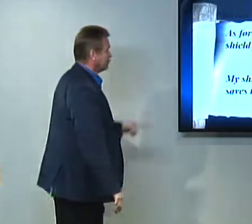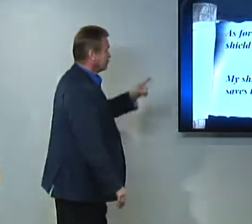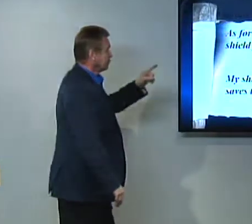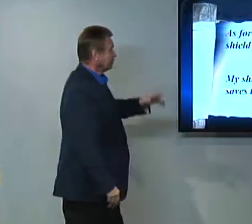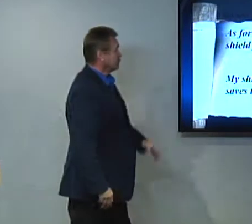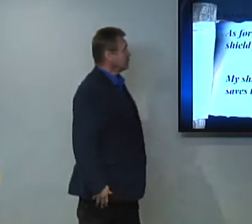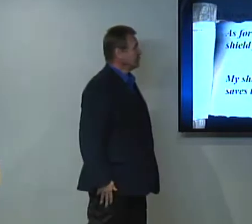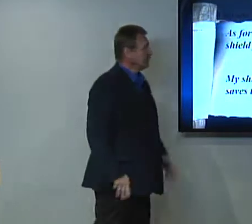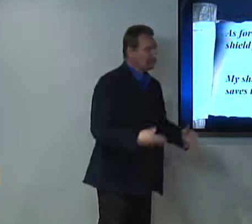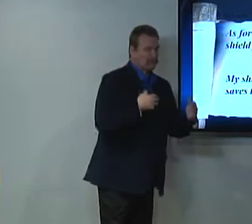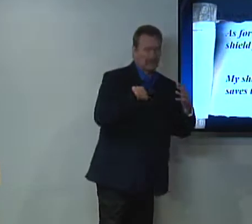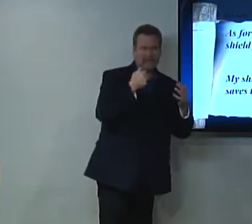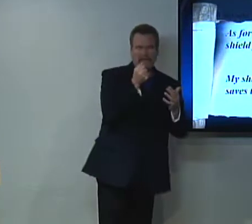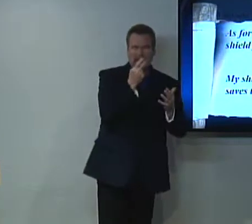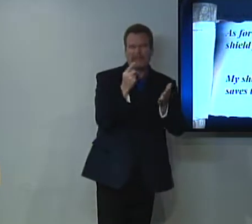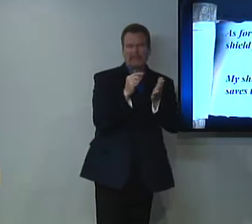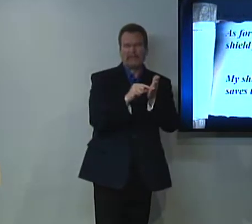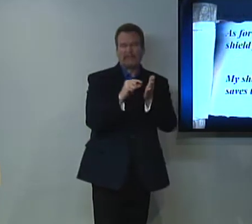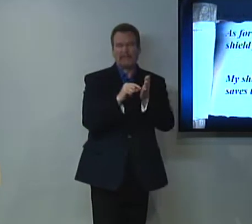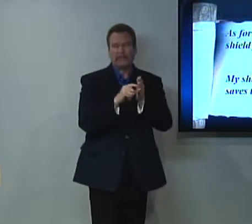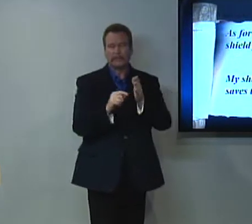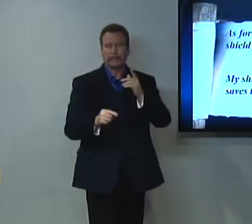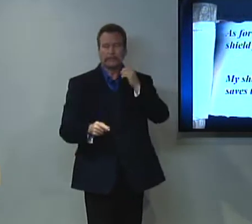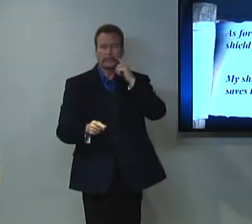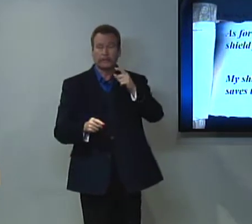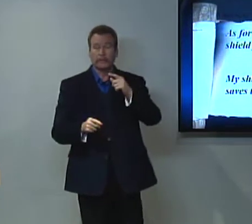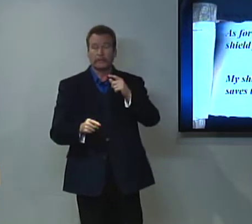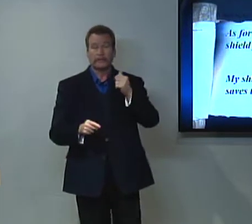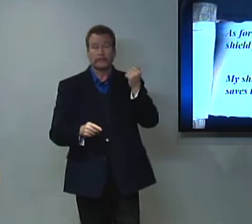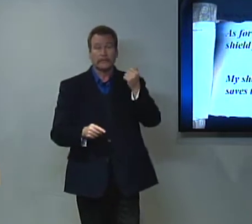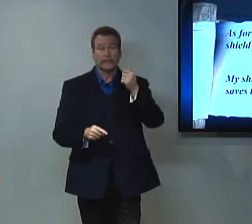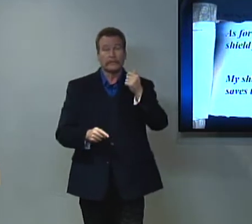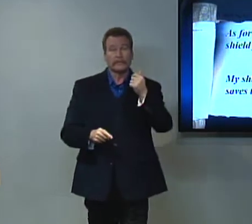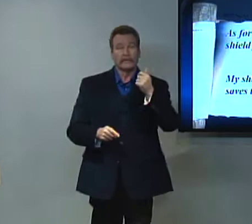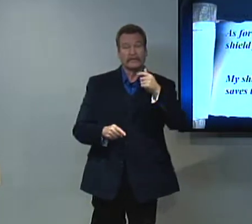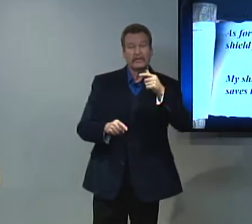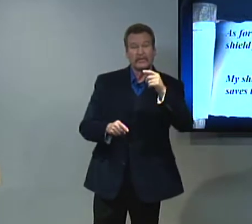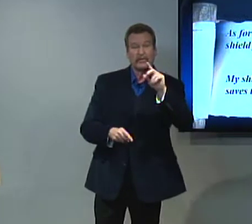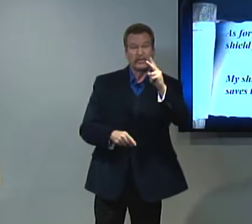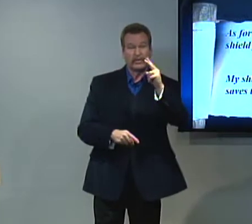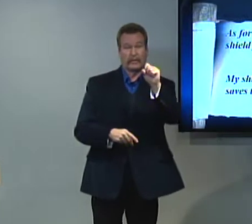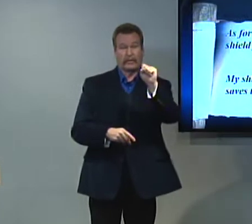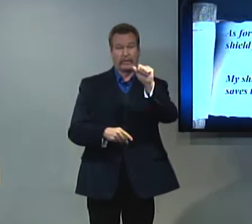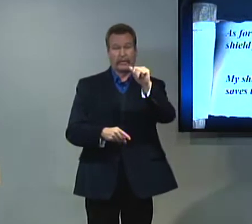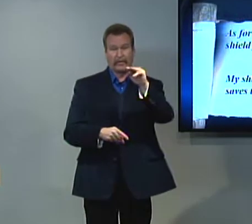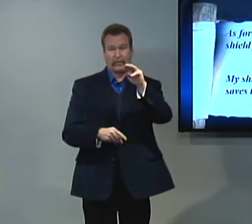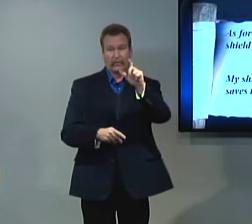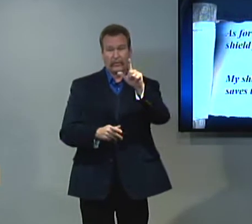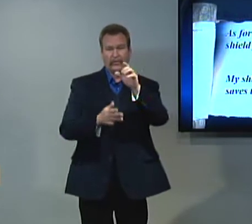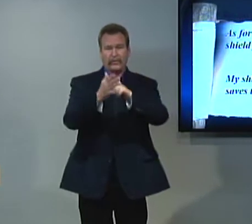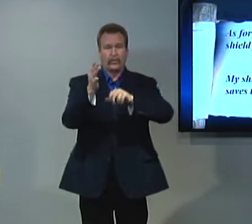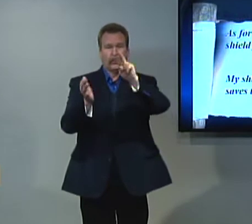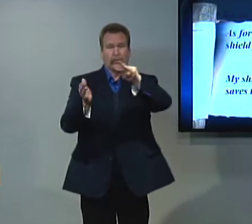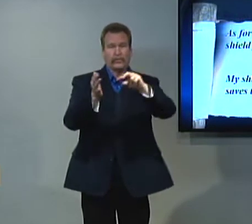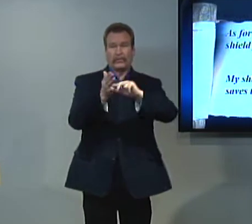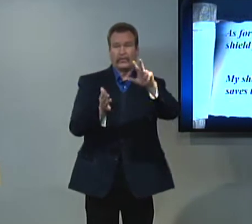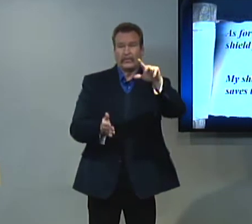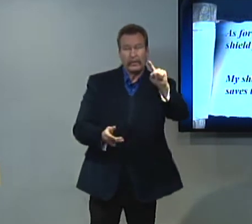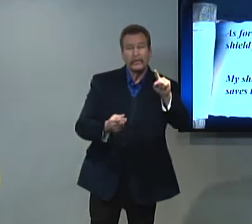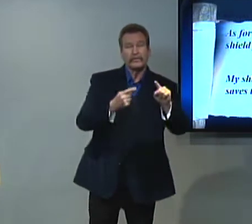And so once again, there's this emphasis on this idea of the shield of faith. And we see in the book of 2 Samuel chapter 22,